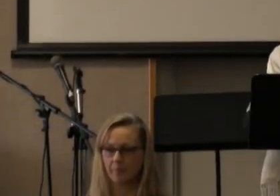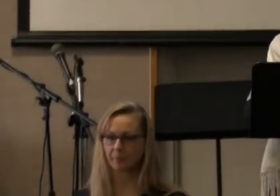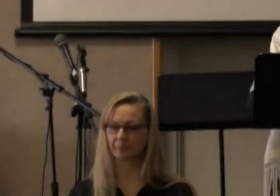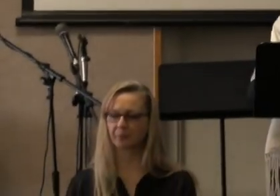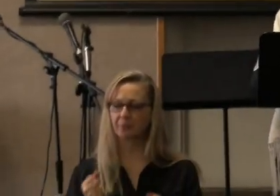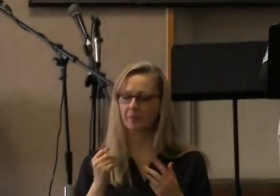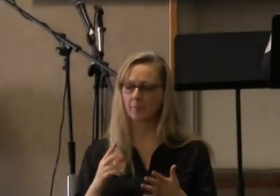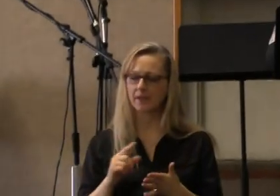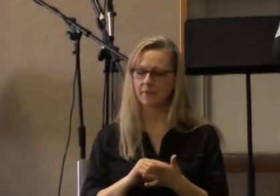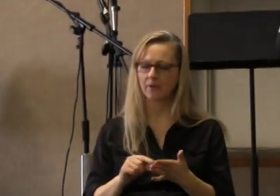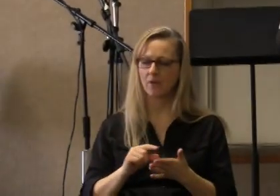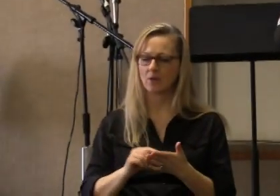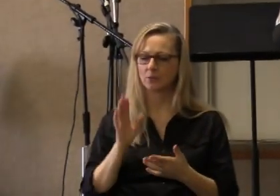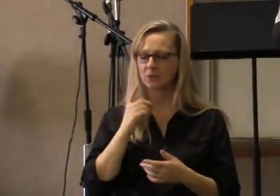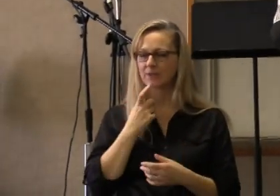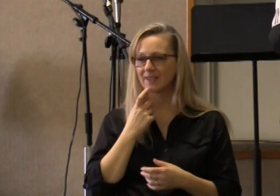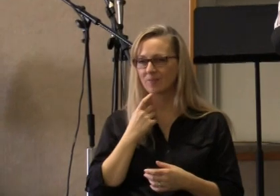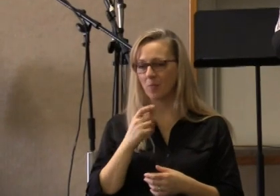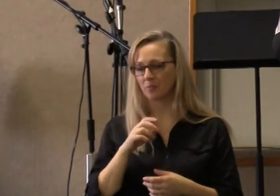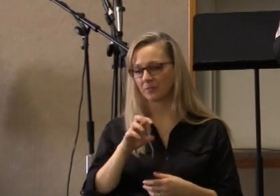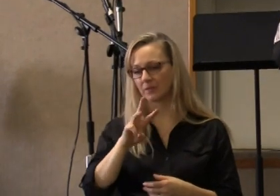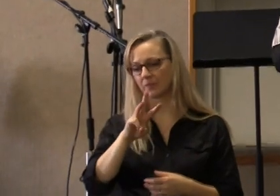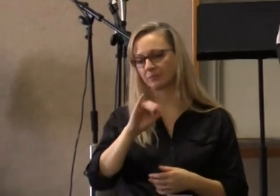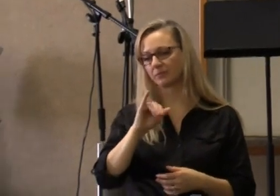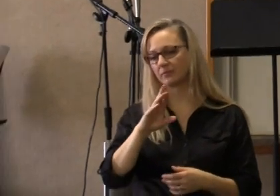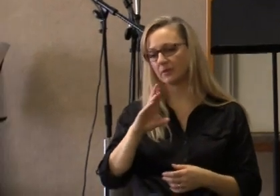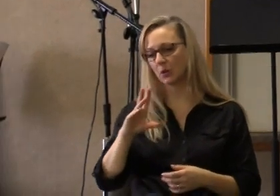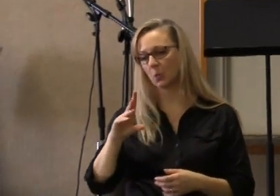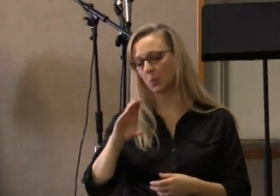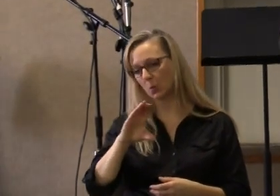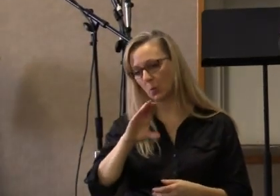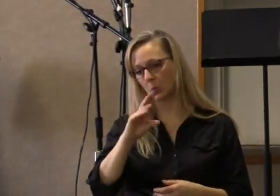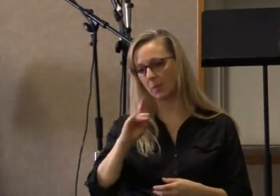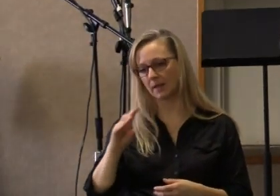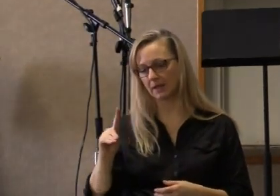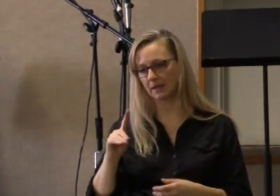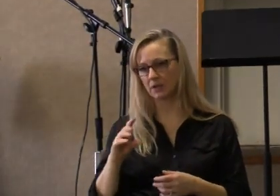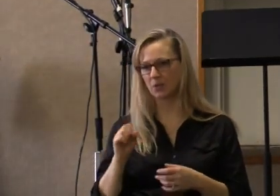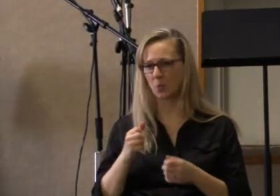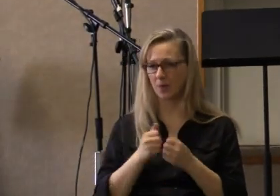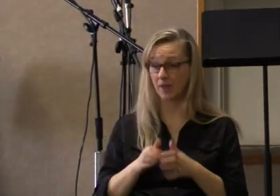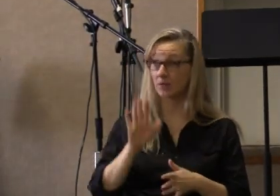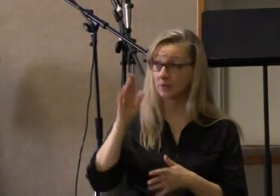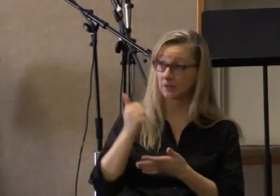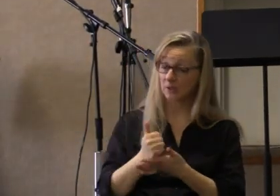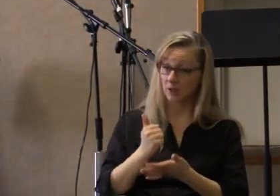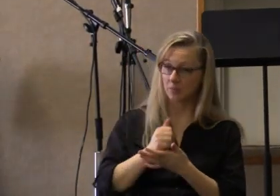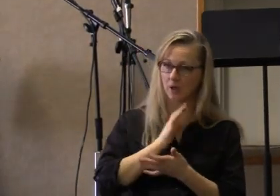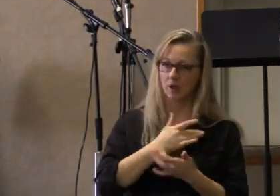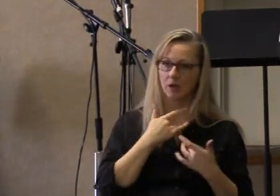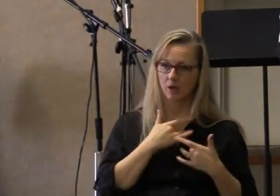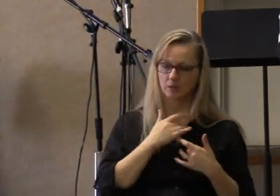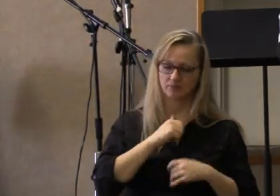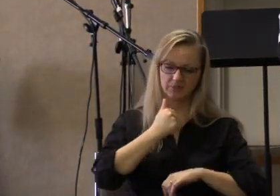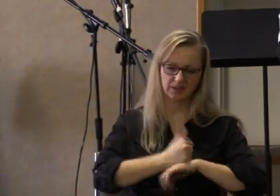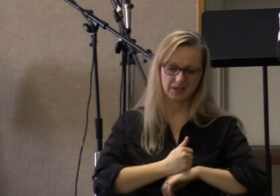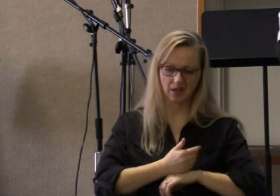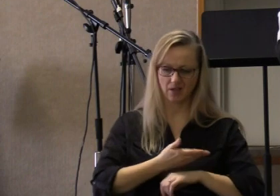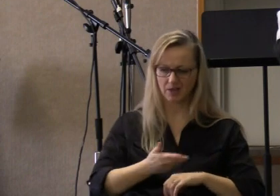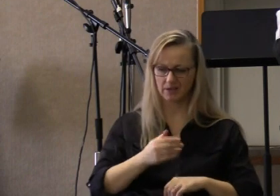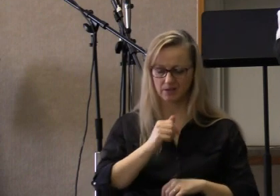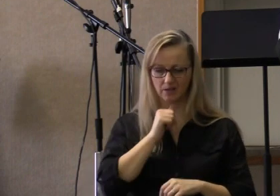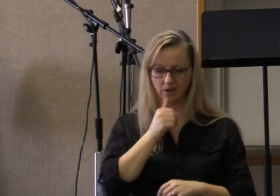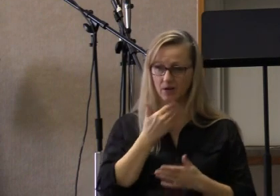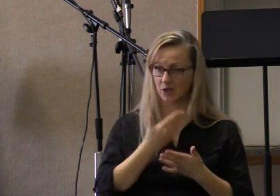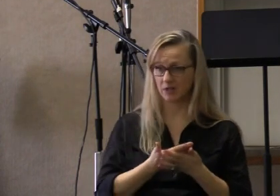wicked instead of incurable. You see, without intervention, we automatically have our heart set on many things.